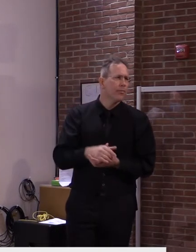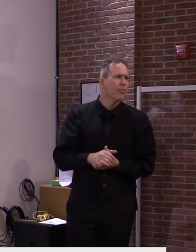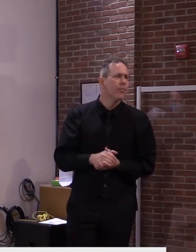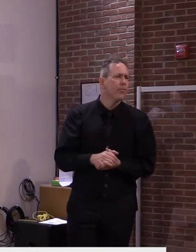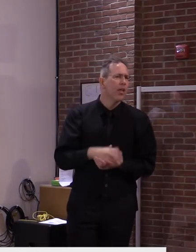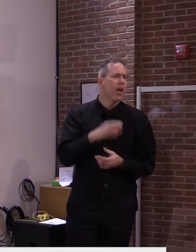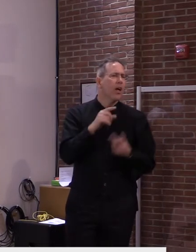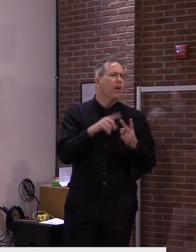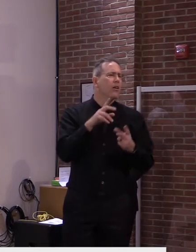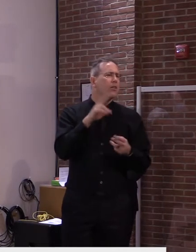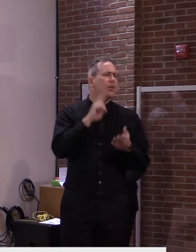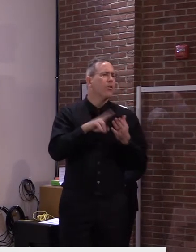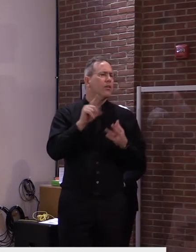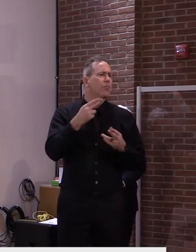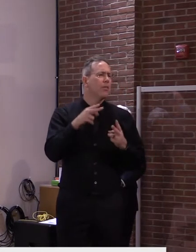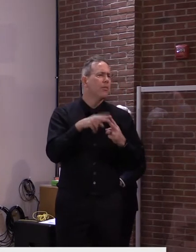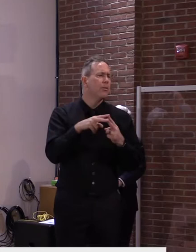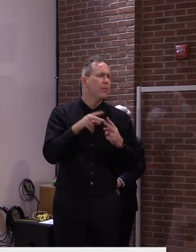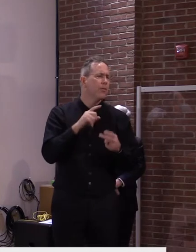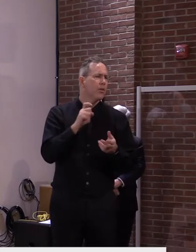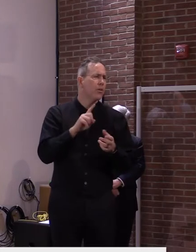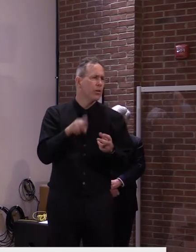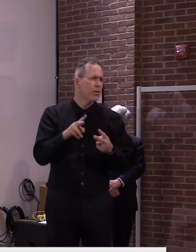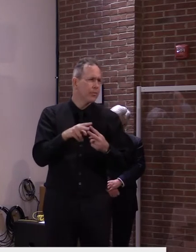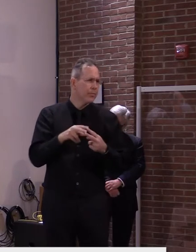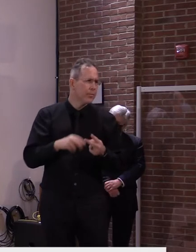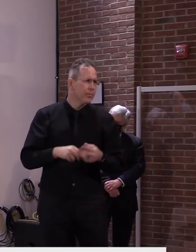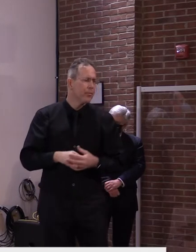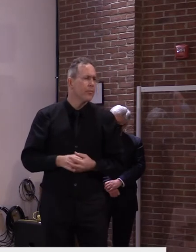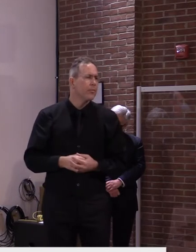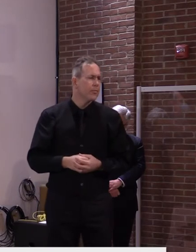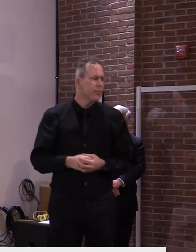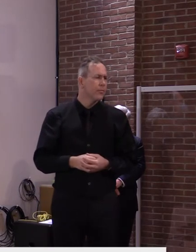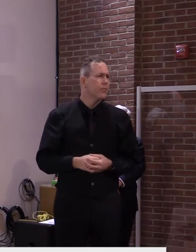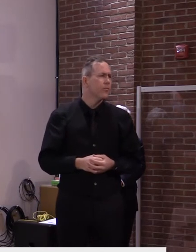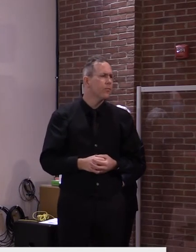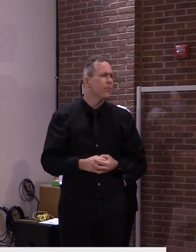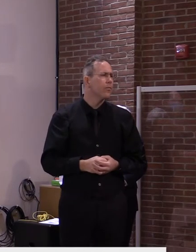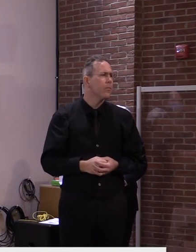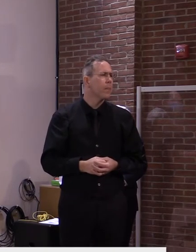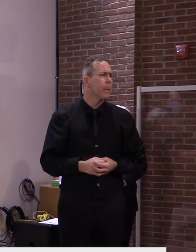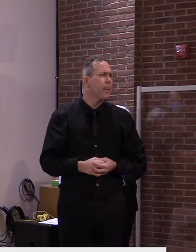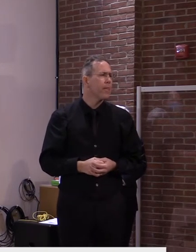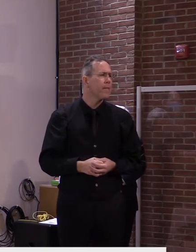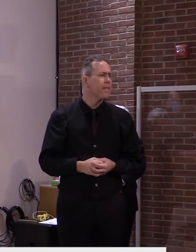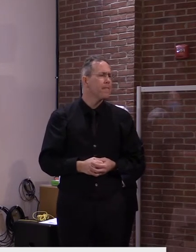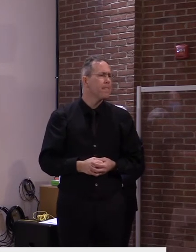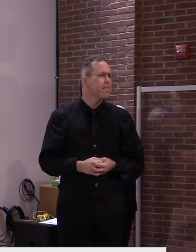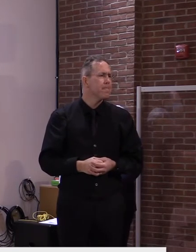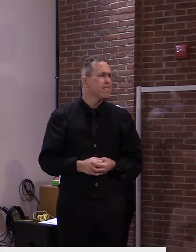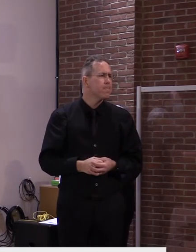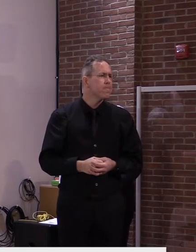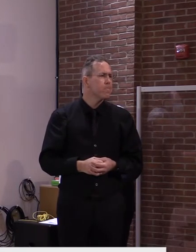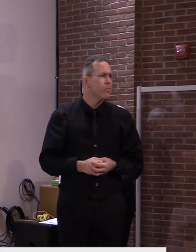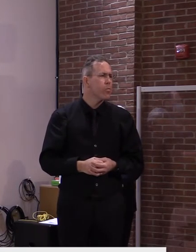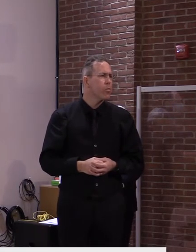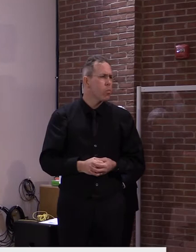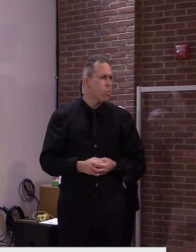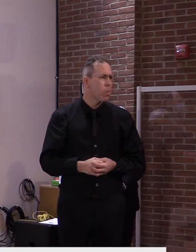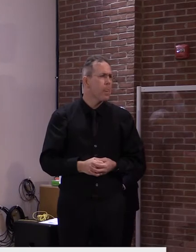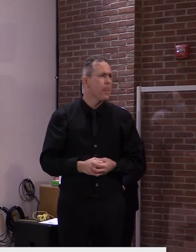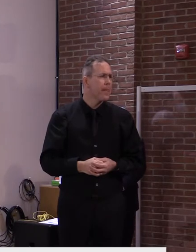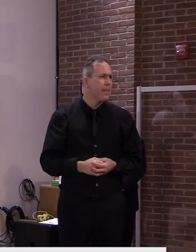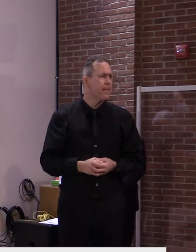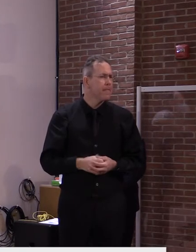to what Dr. Levine said earlier regarding the mental health benefits and so on of competitive sports for